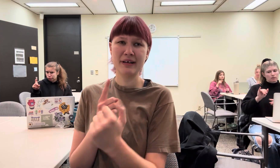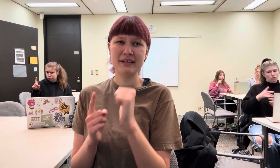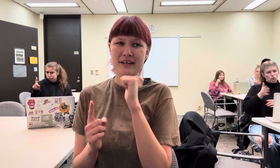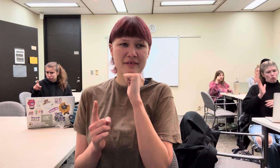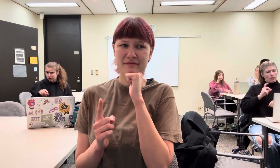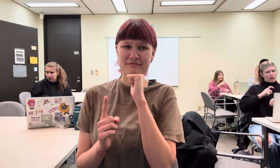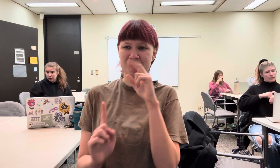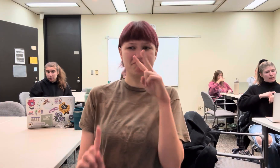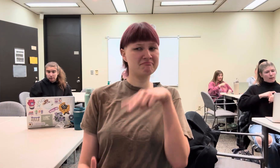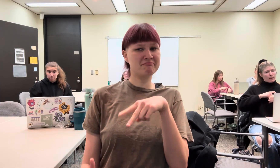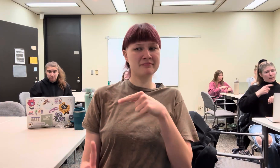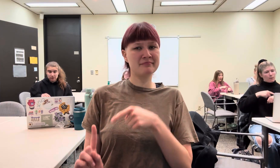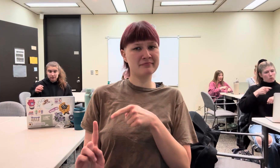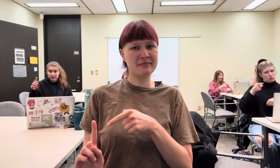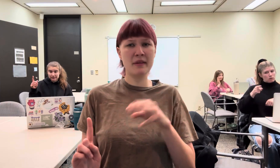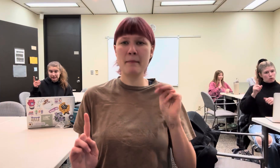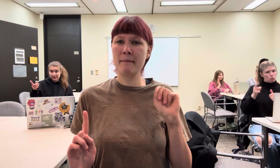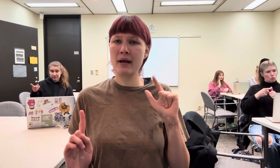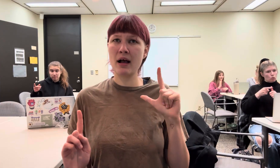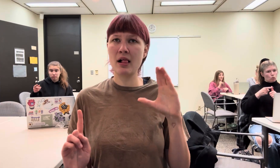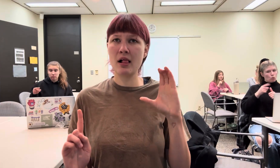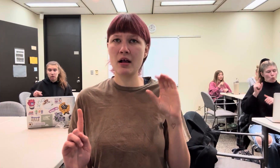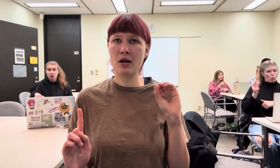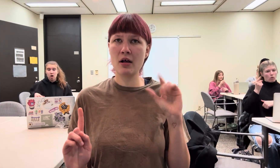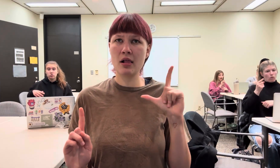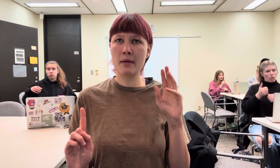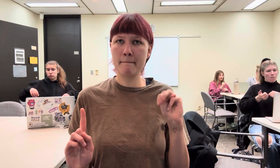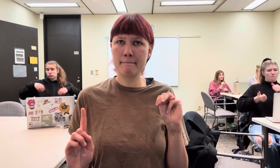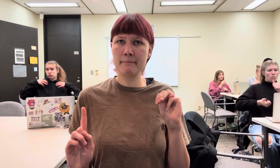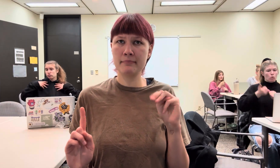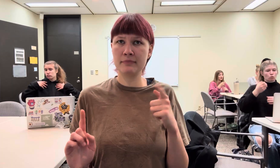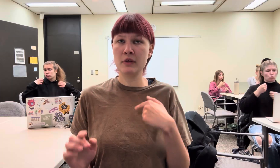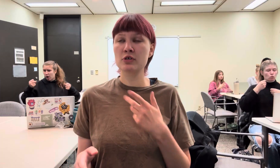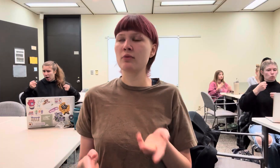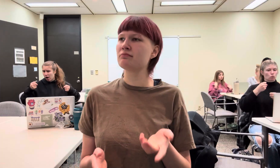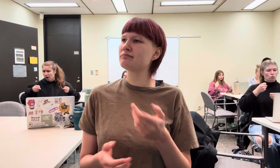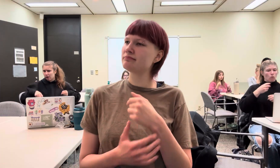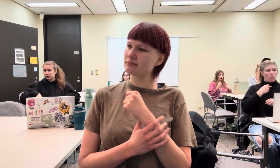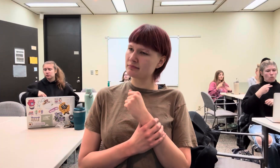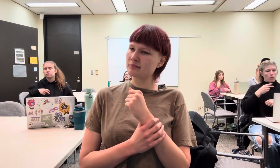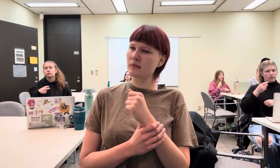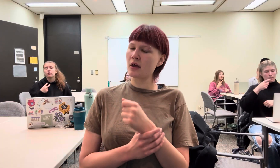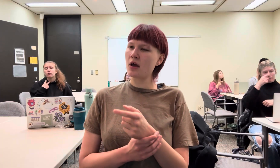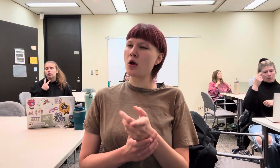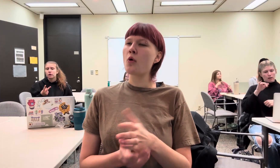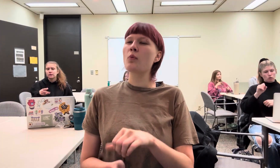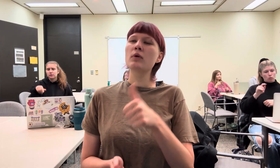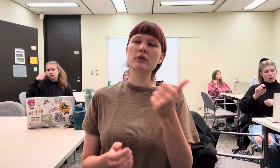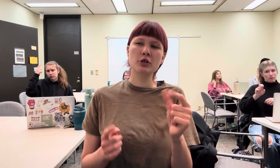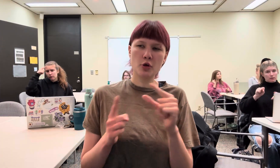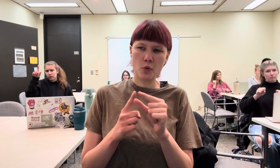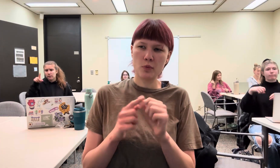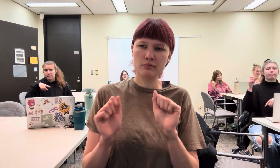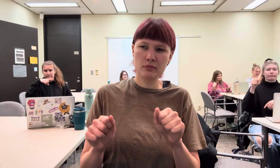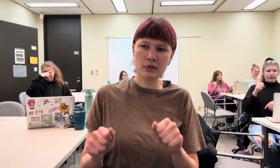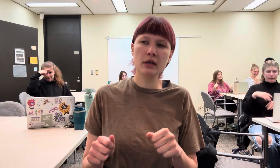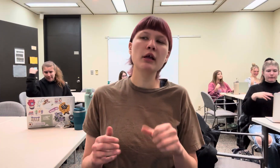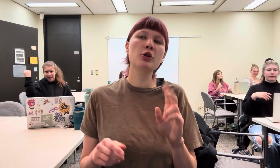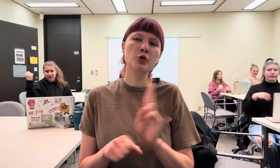of Black supremacy? He was. He was one of the strongest. So that would fit, and that would totally change the tone. That is a